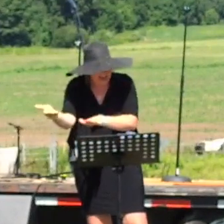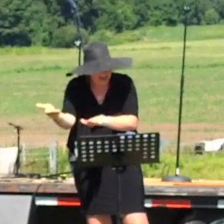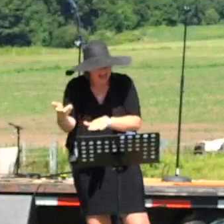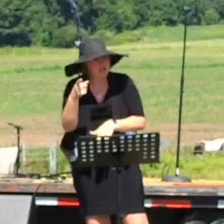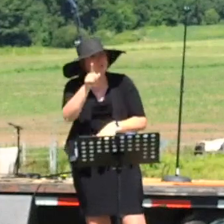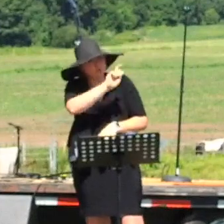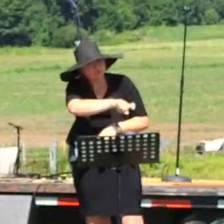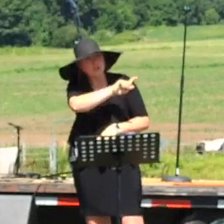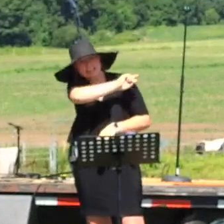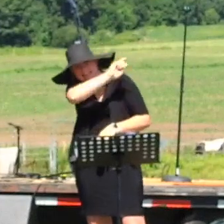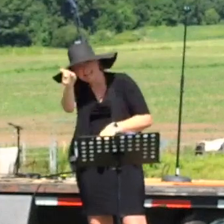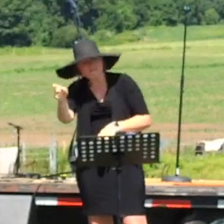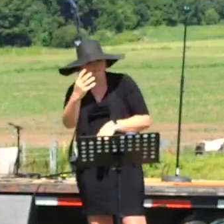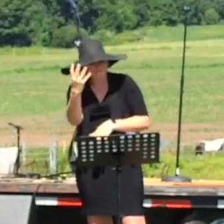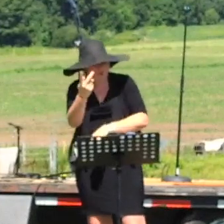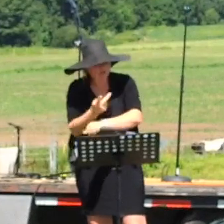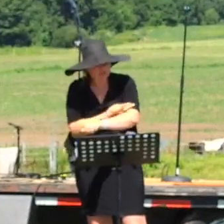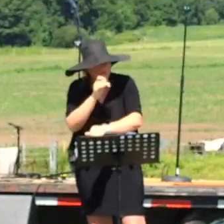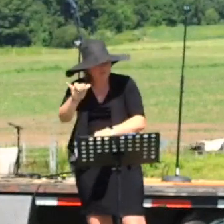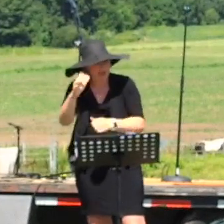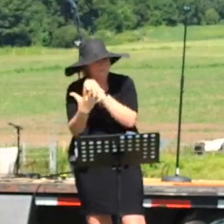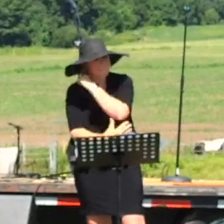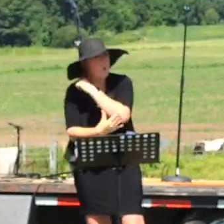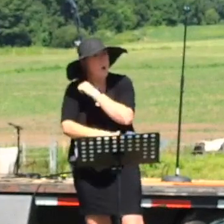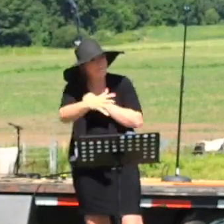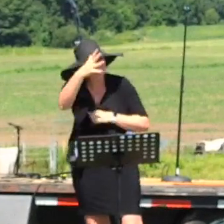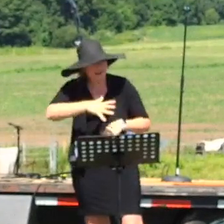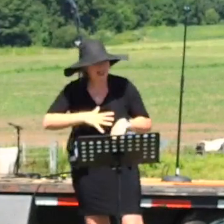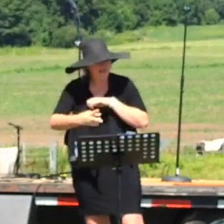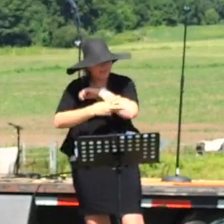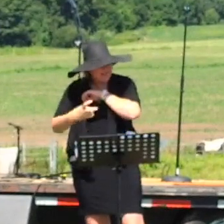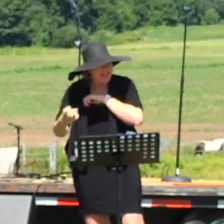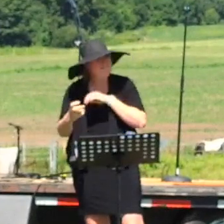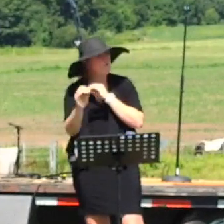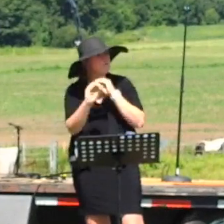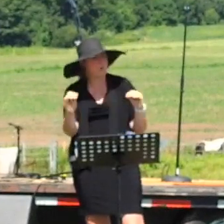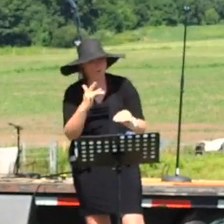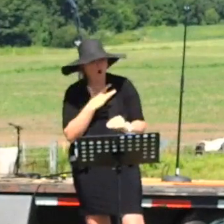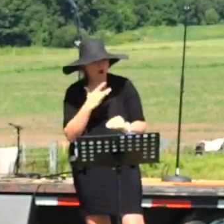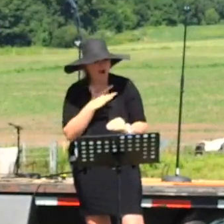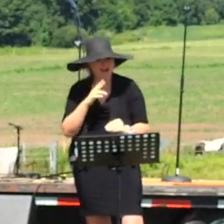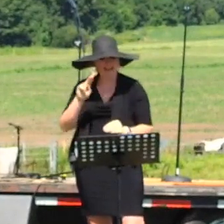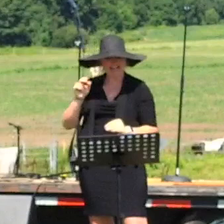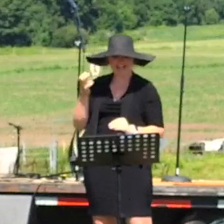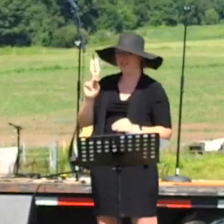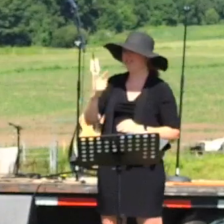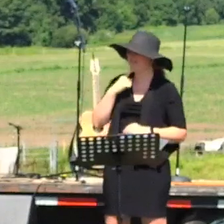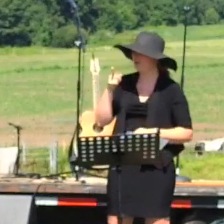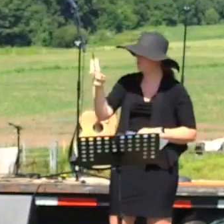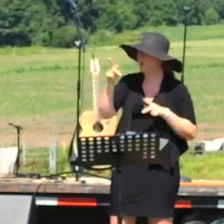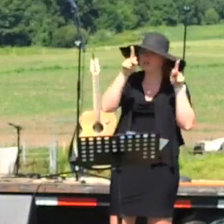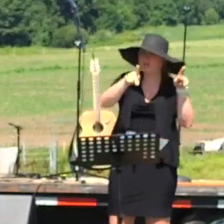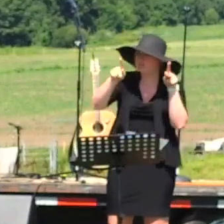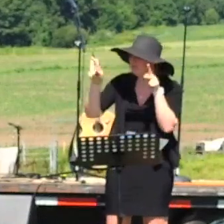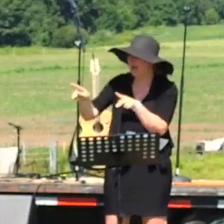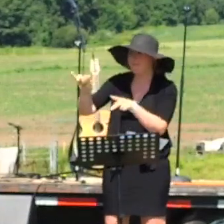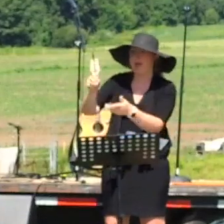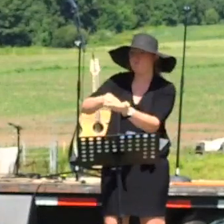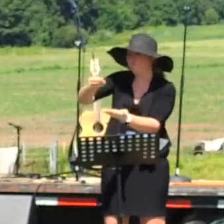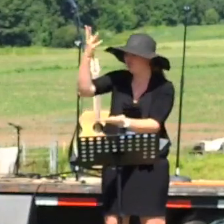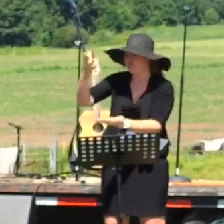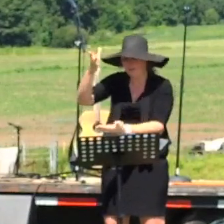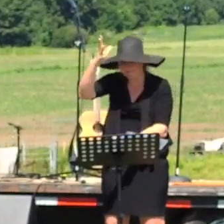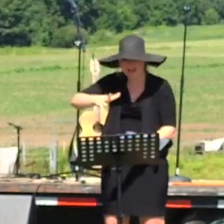longer message about David's actions and his need to repent and how very wrong his actions